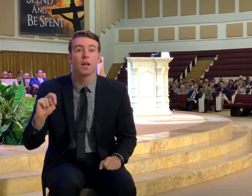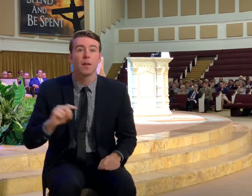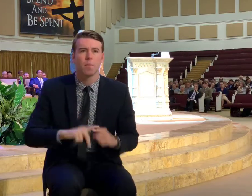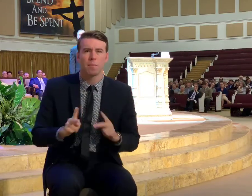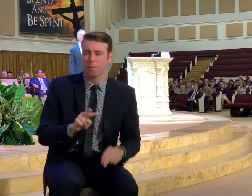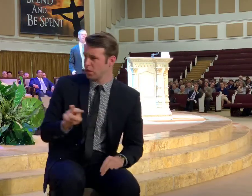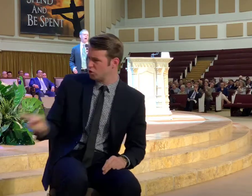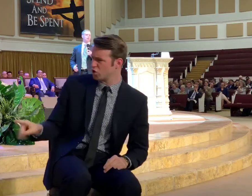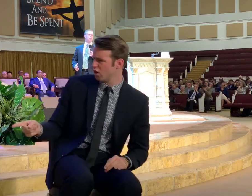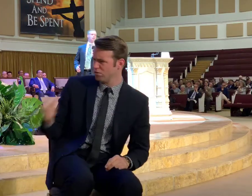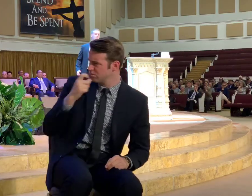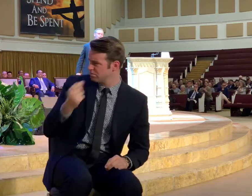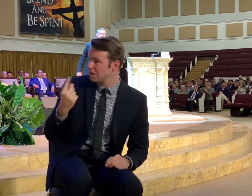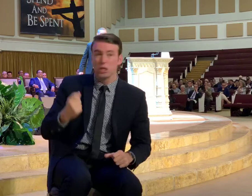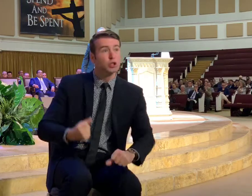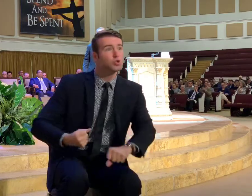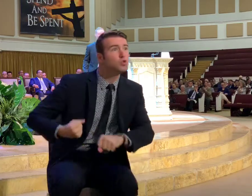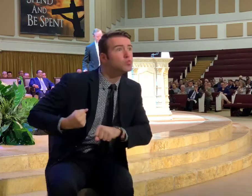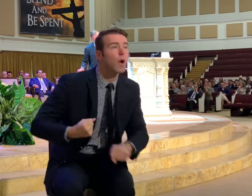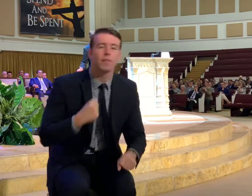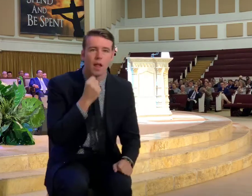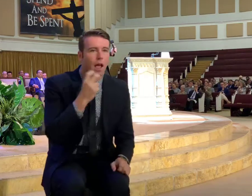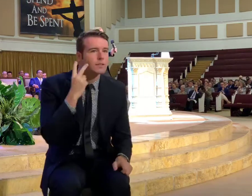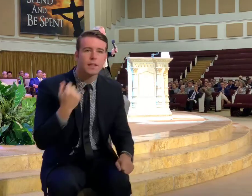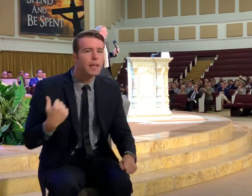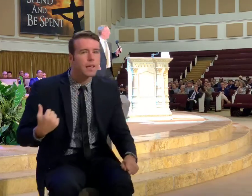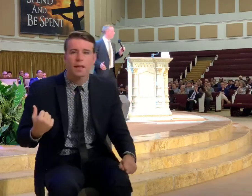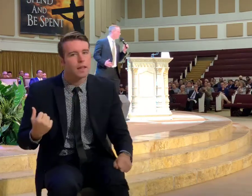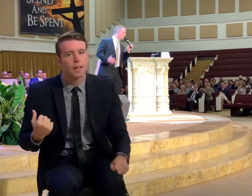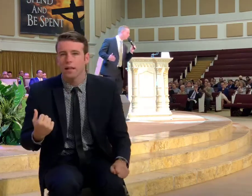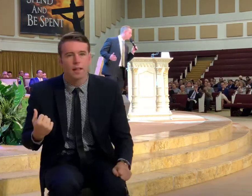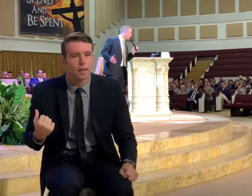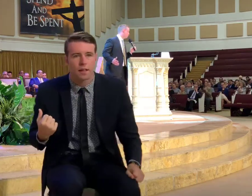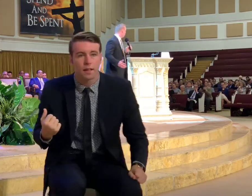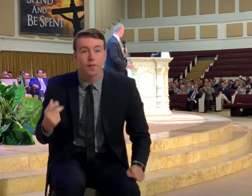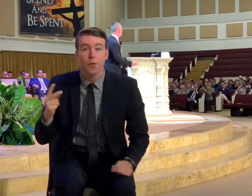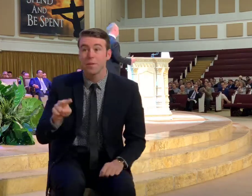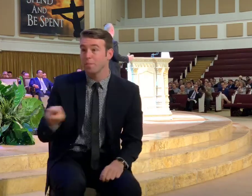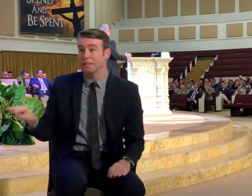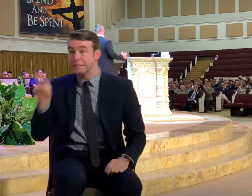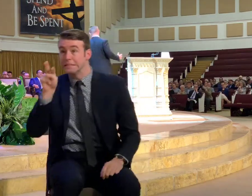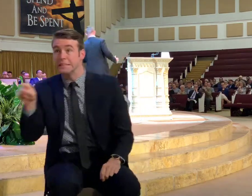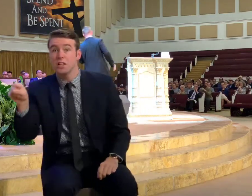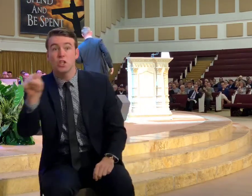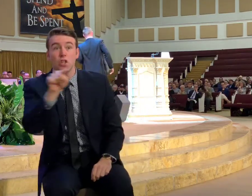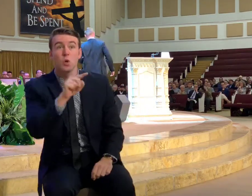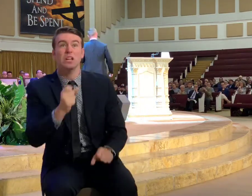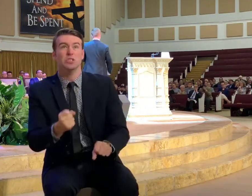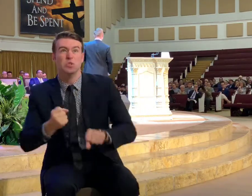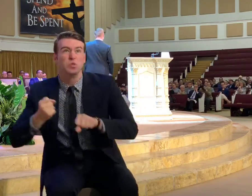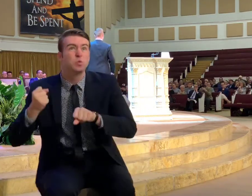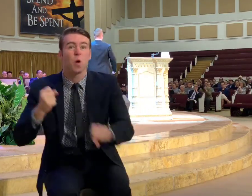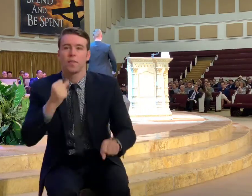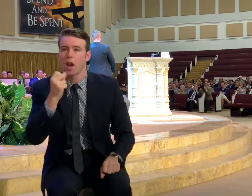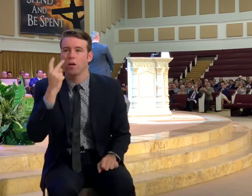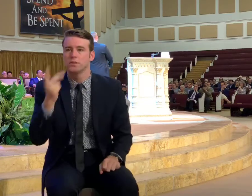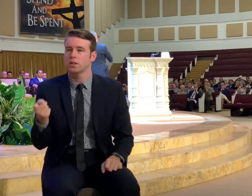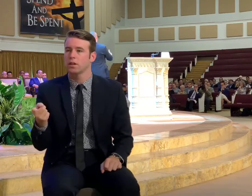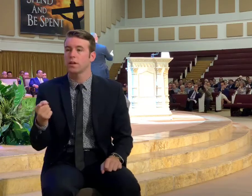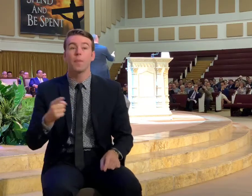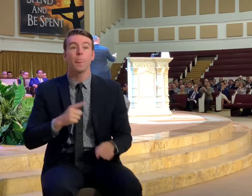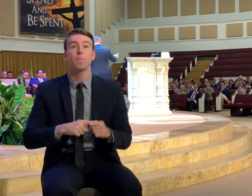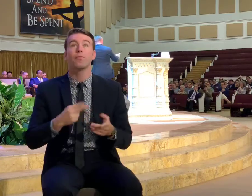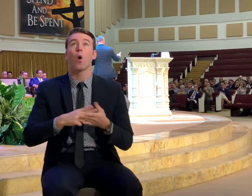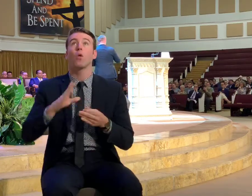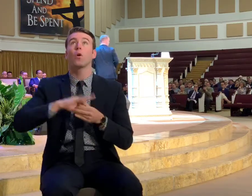it, they did not see strength. And when people see you, they won't see strength. But if they can